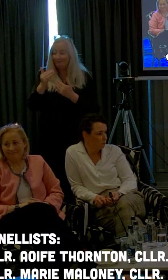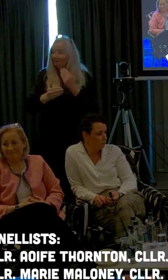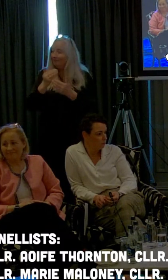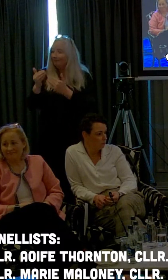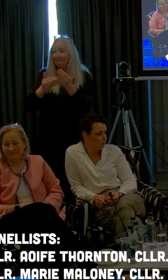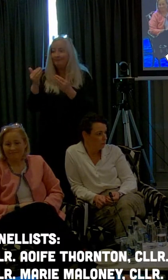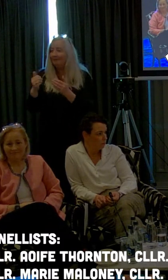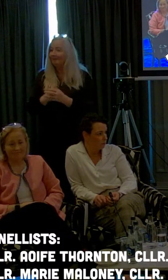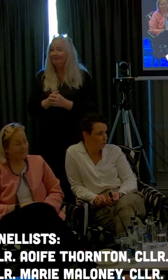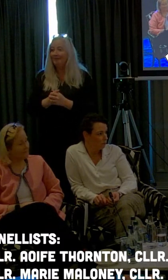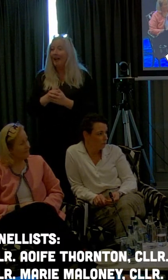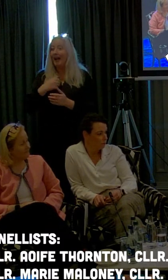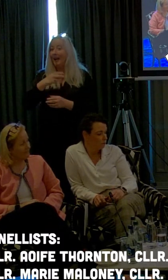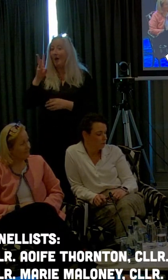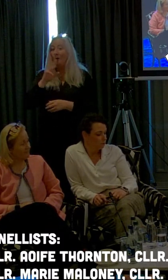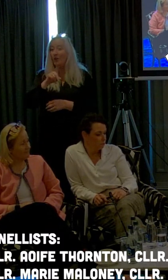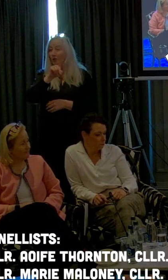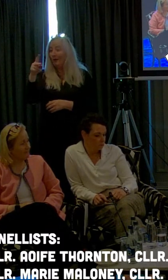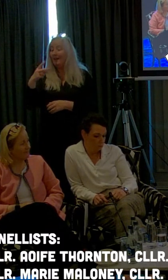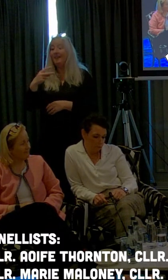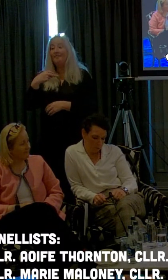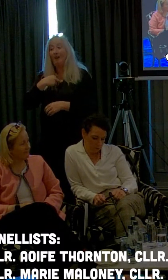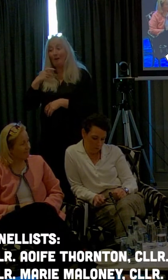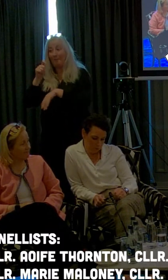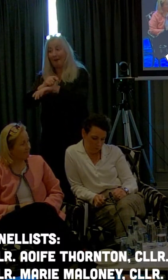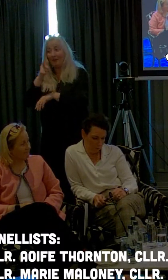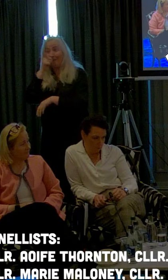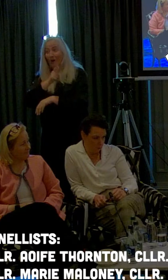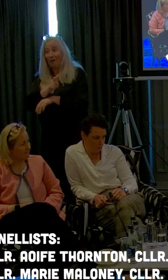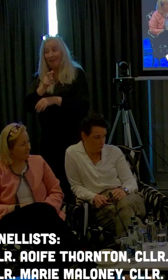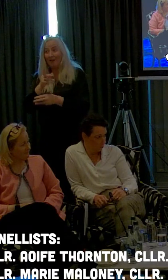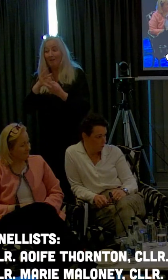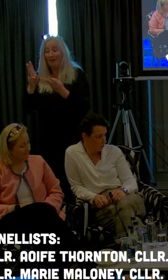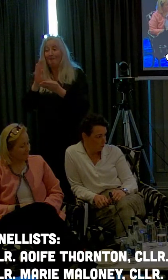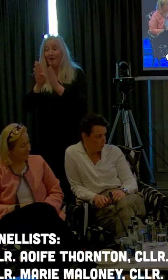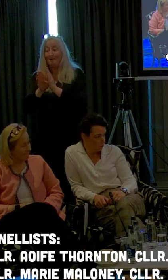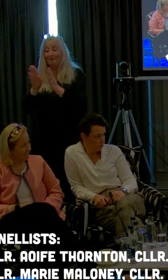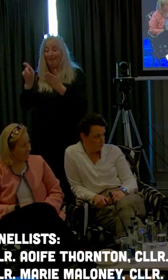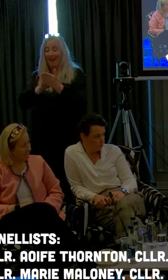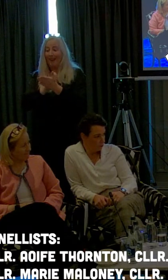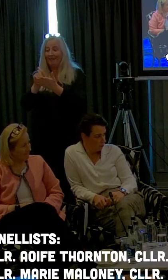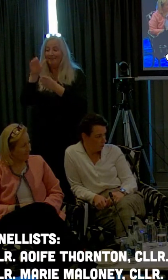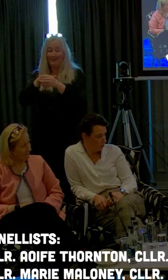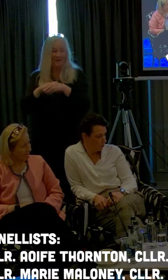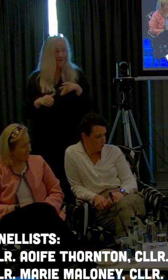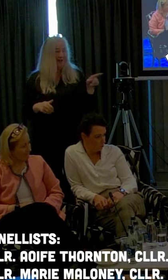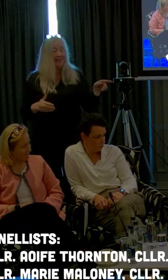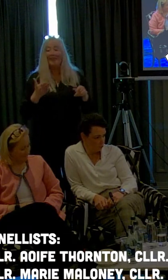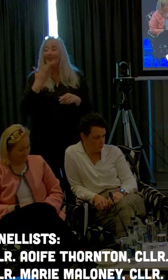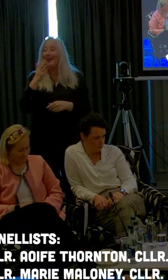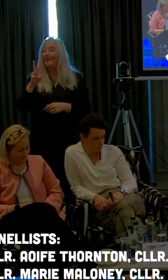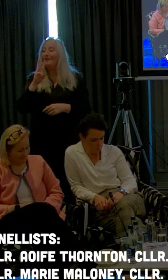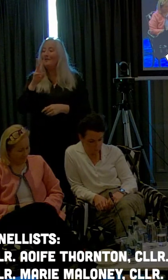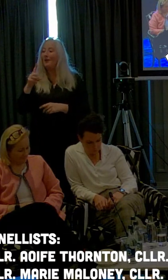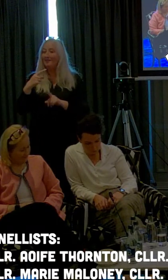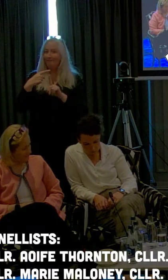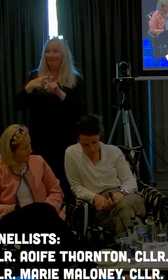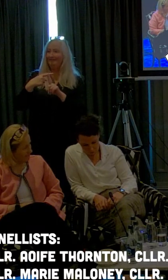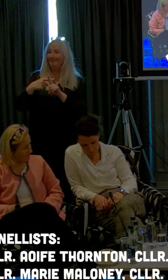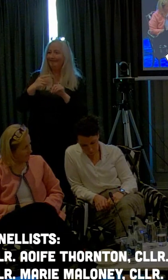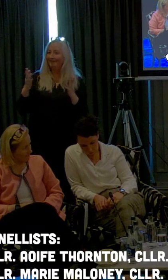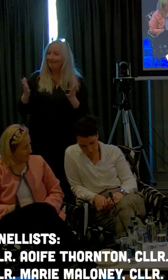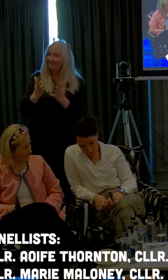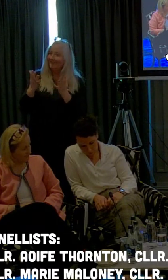I wish you all the very best of luck in the forthcoming elections. Marie, that's great words of encouragement, and I suppose, you